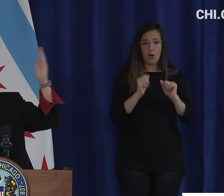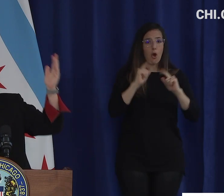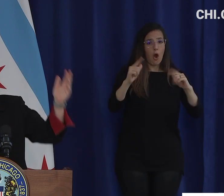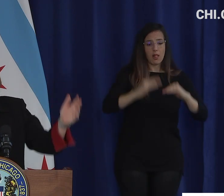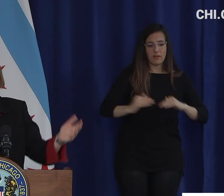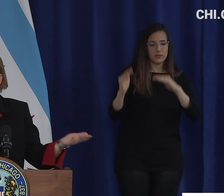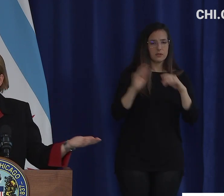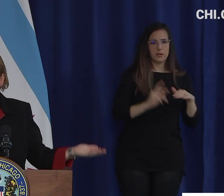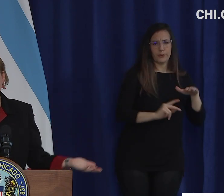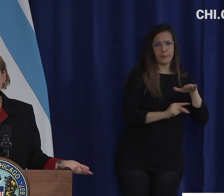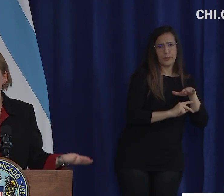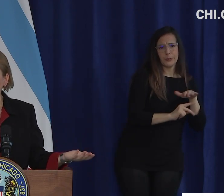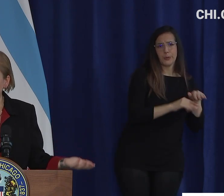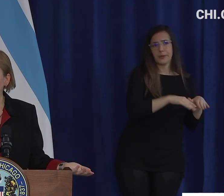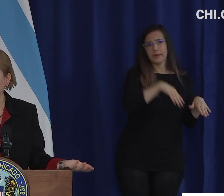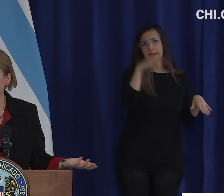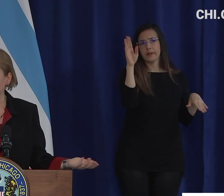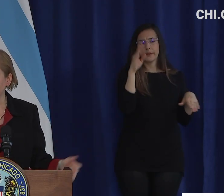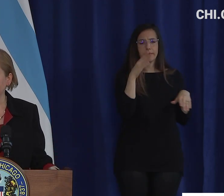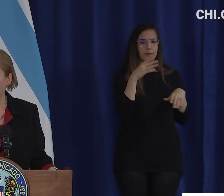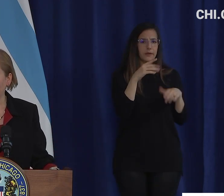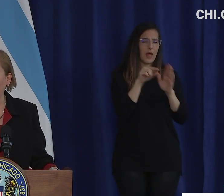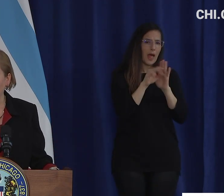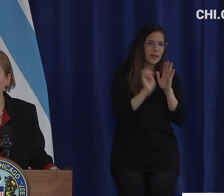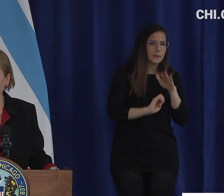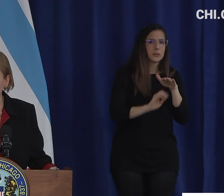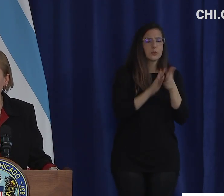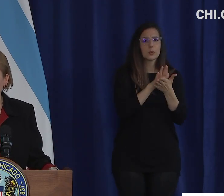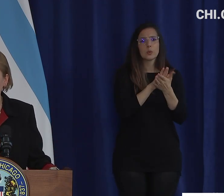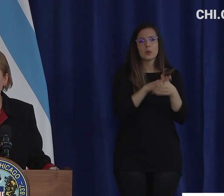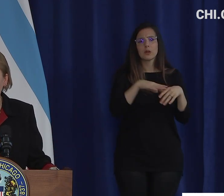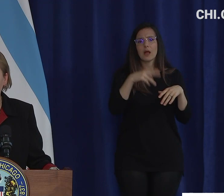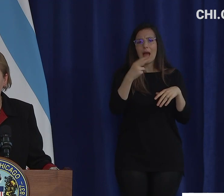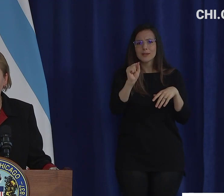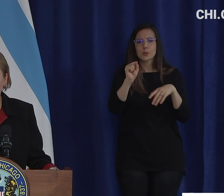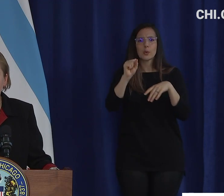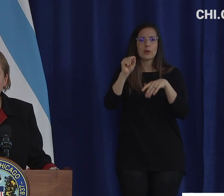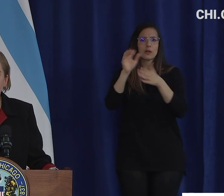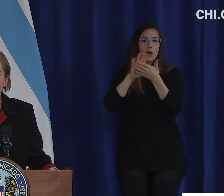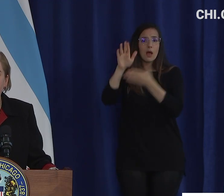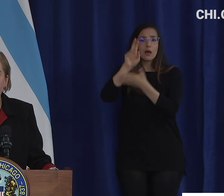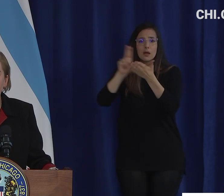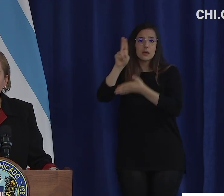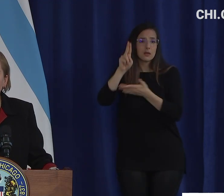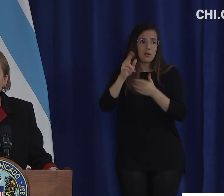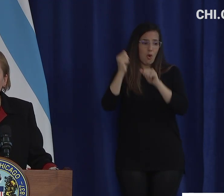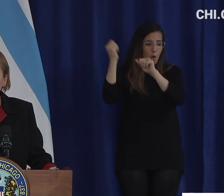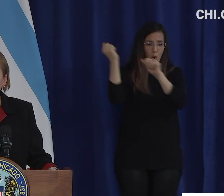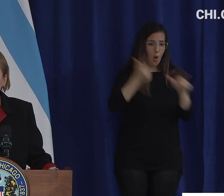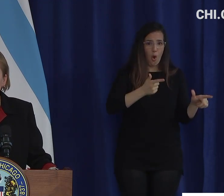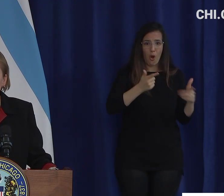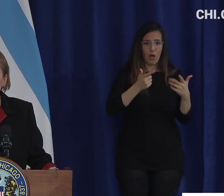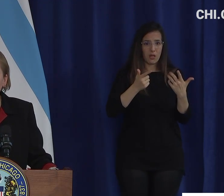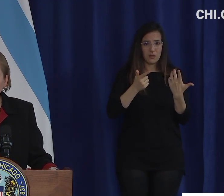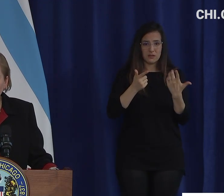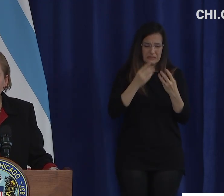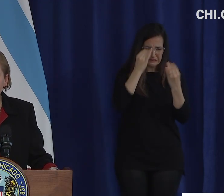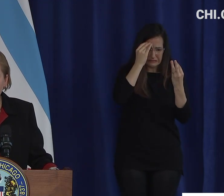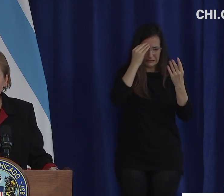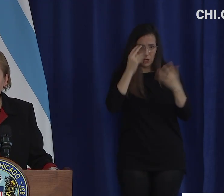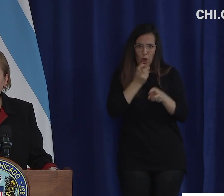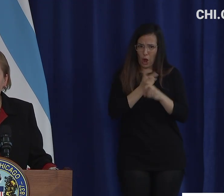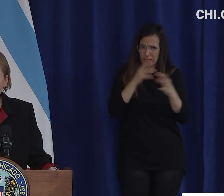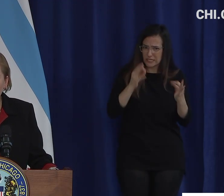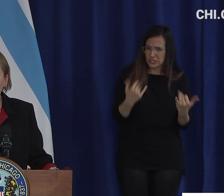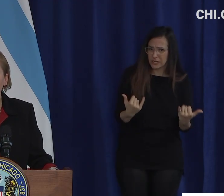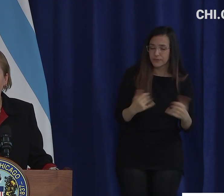the grade school and high school to our institutes of higher education that are also making difficult decisions right now. And the role of the